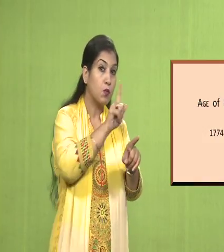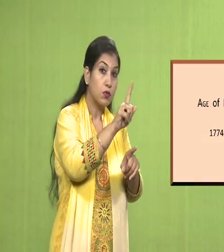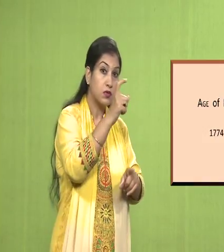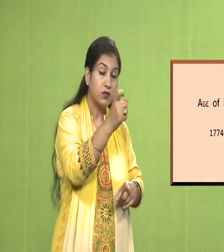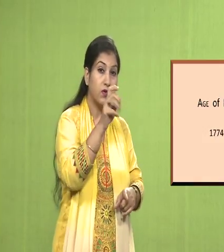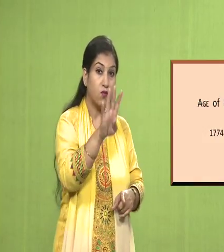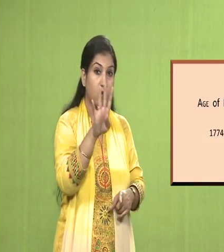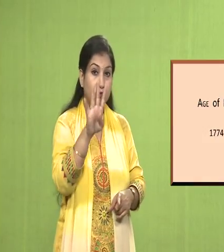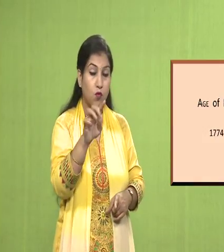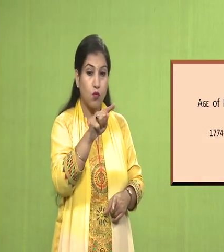year 1849,